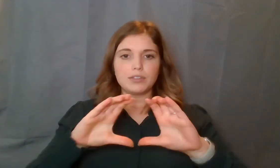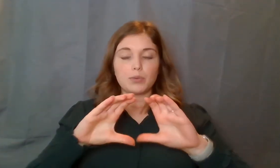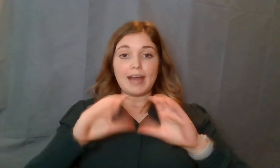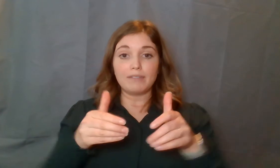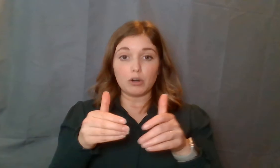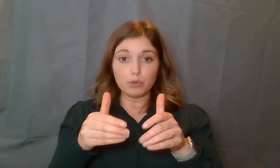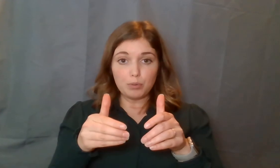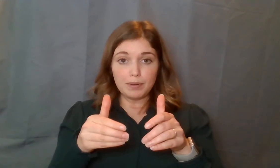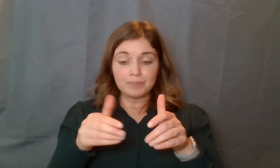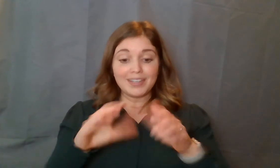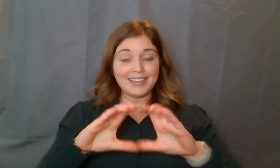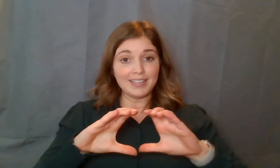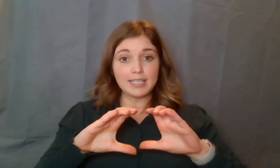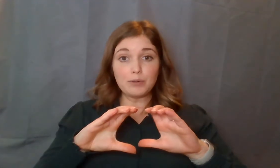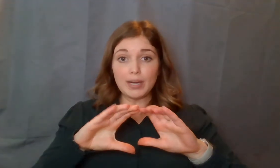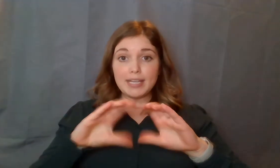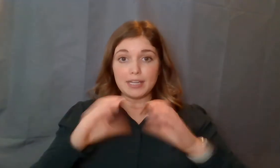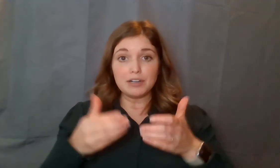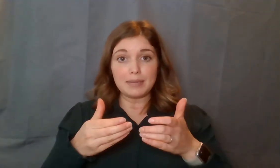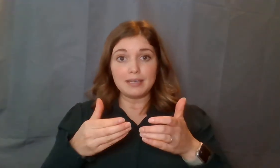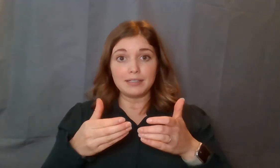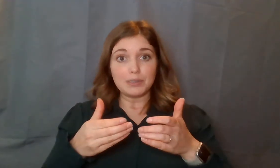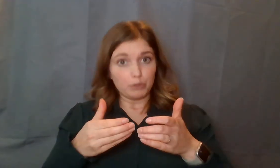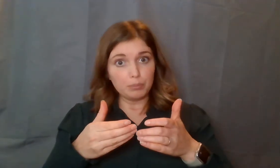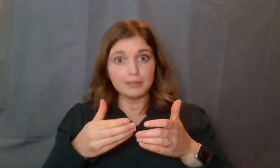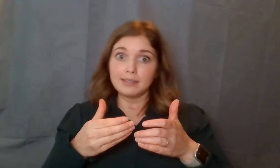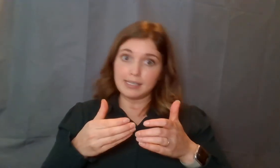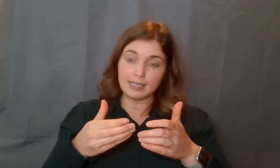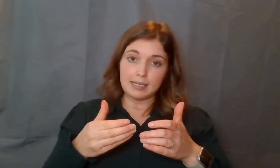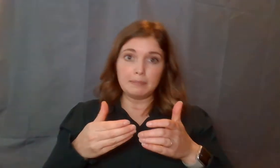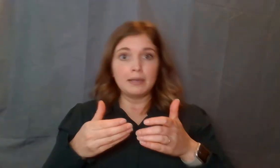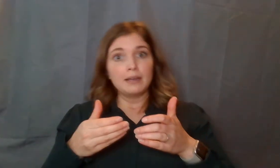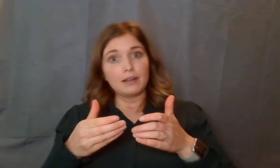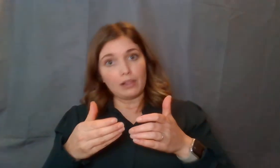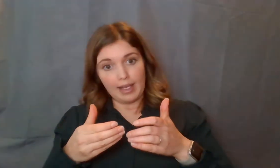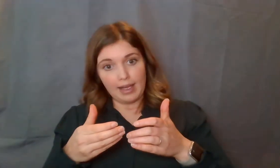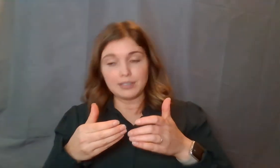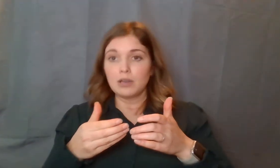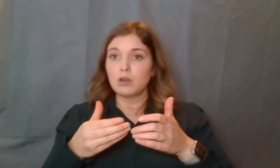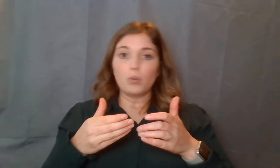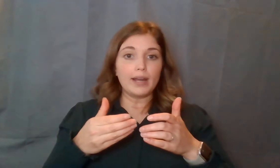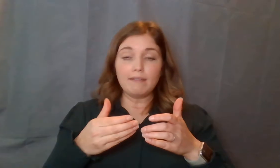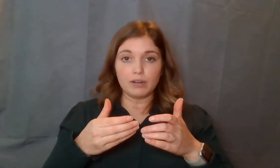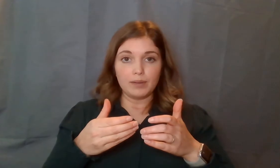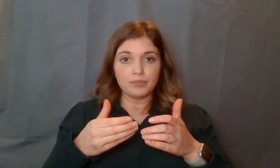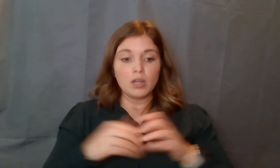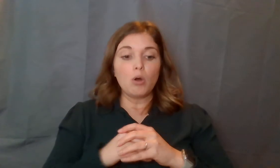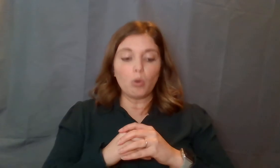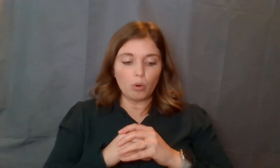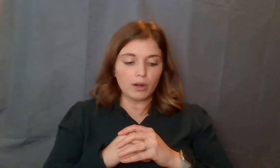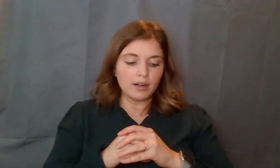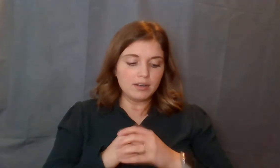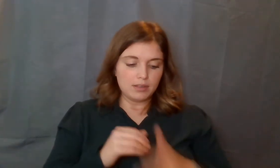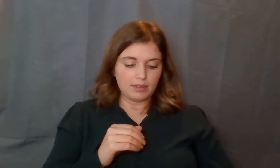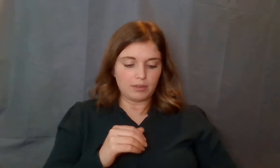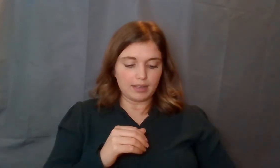So we have a group, and this sign right here means group, team, class, whatever. Or like